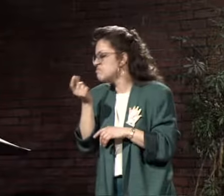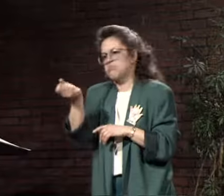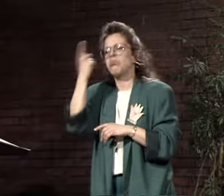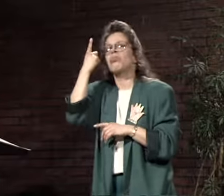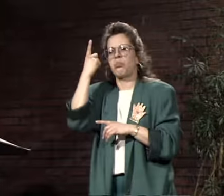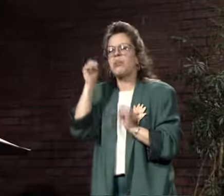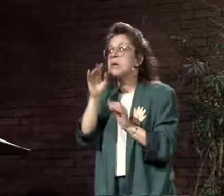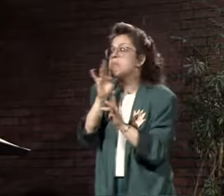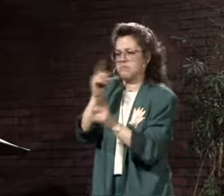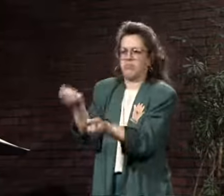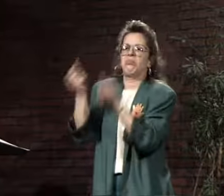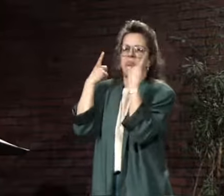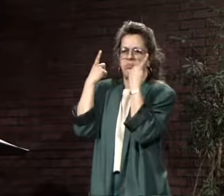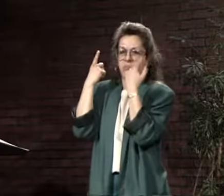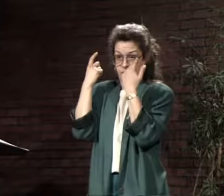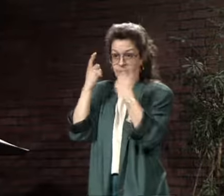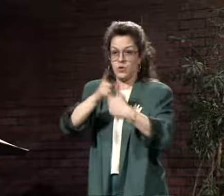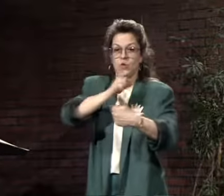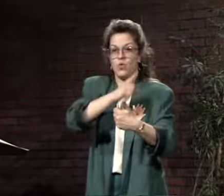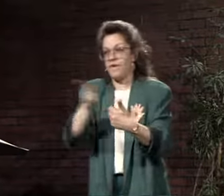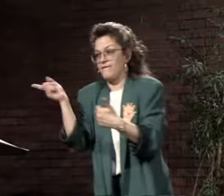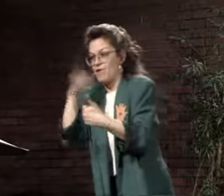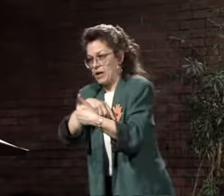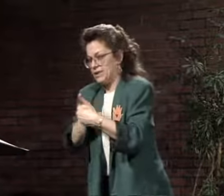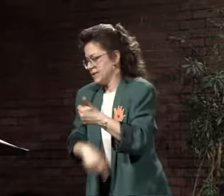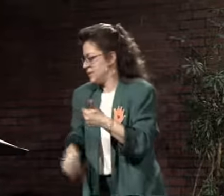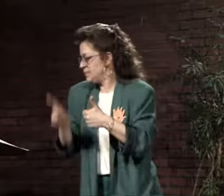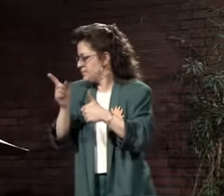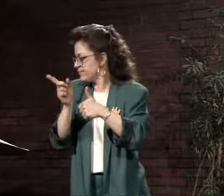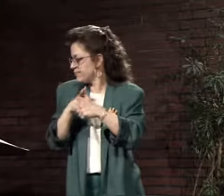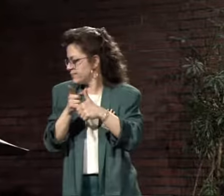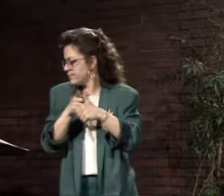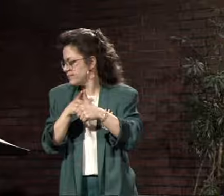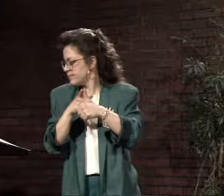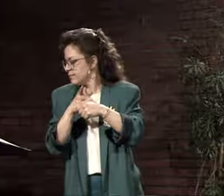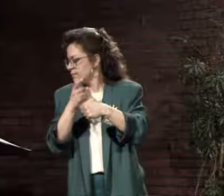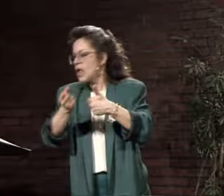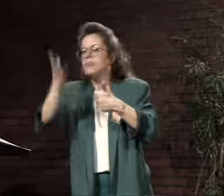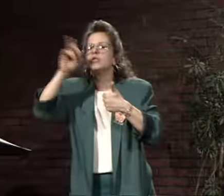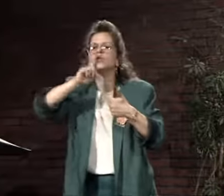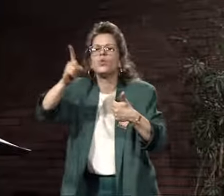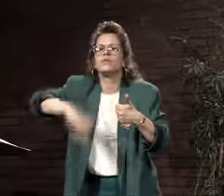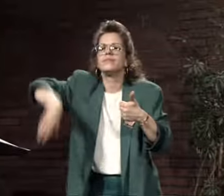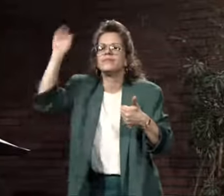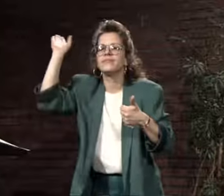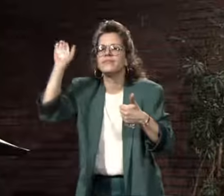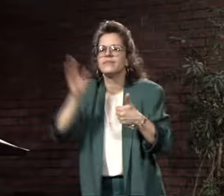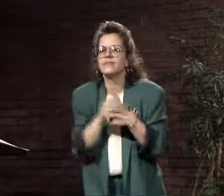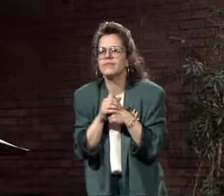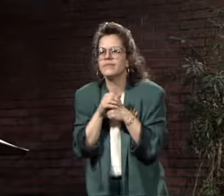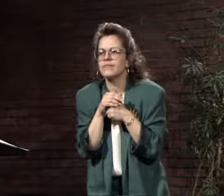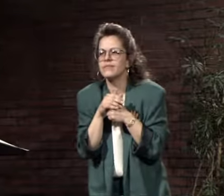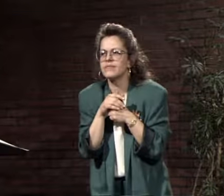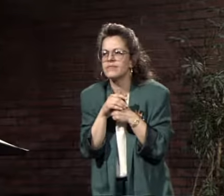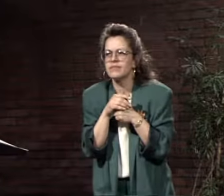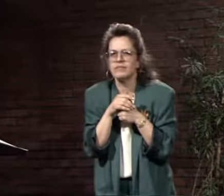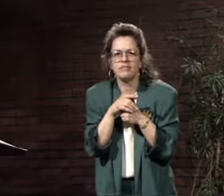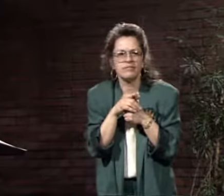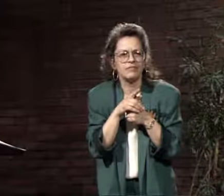you assume, okay, yeah, they know sign. They know, they can understand what I'm saying. They can hear speech. How